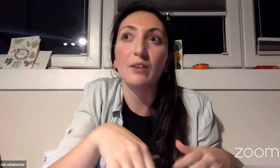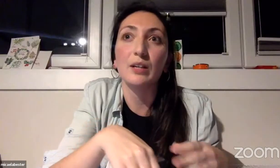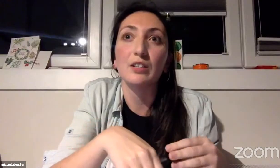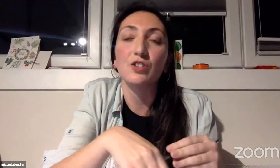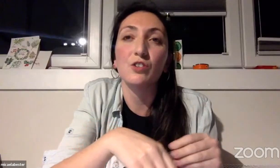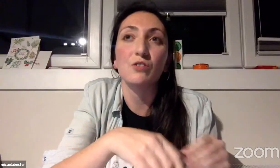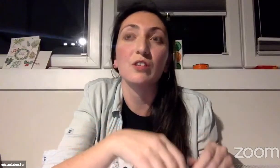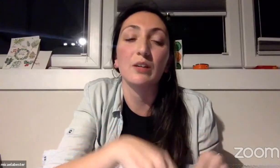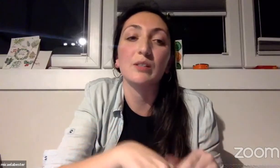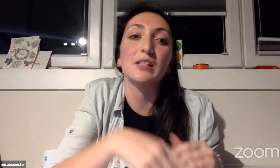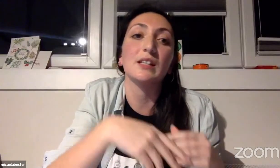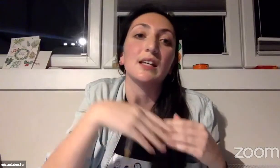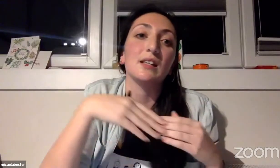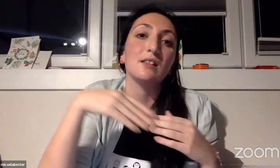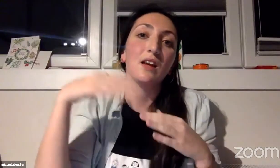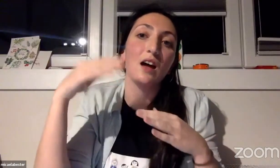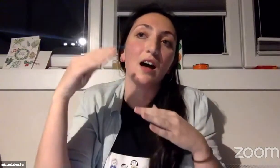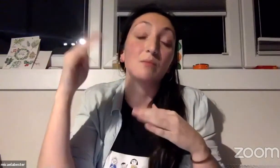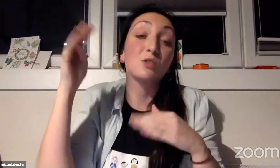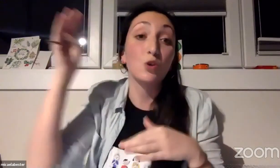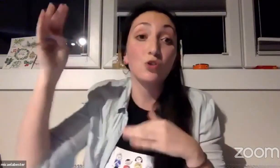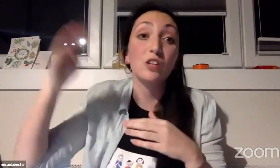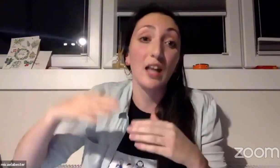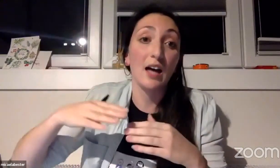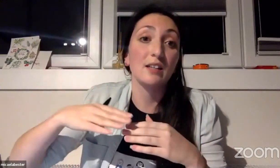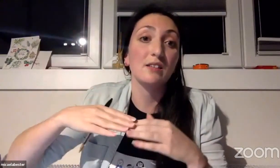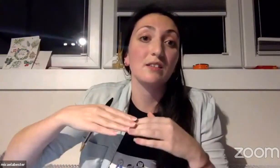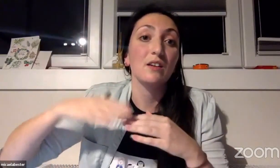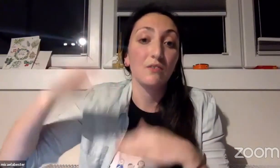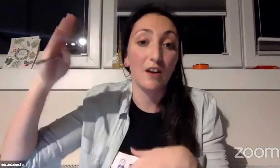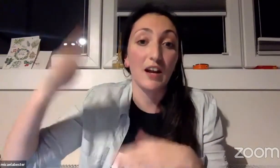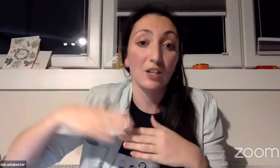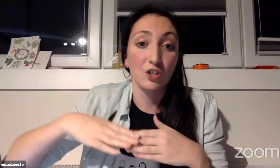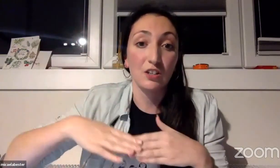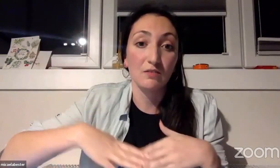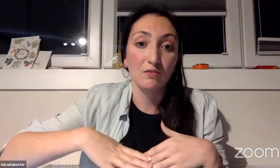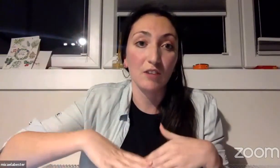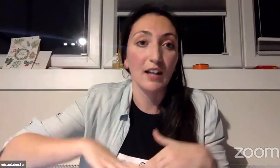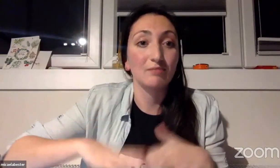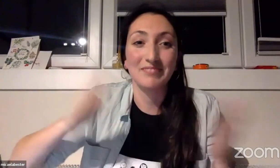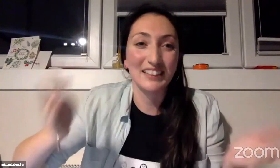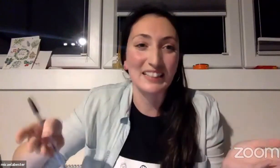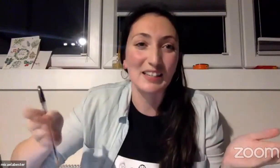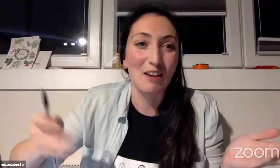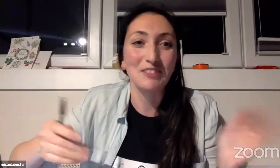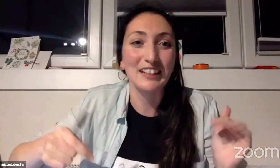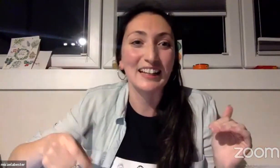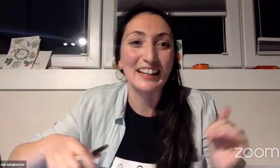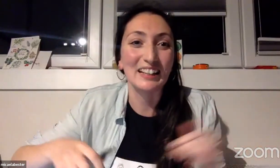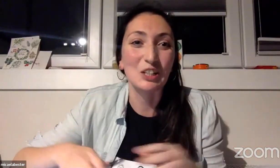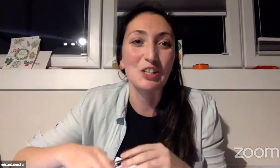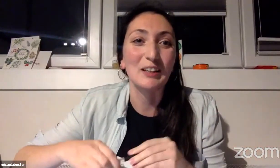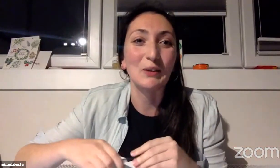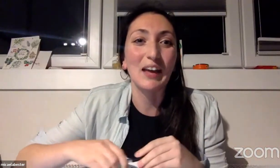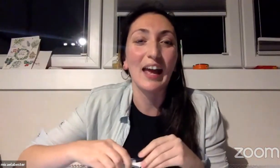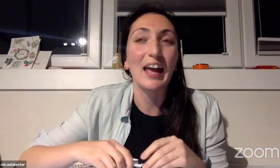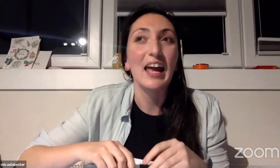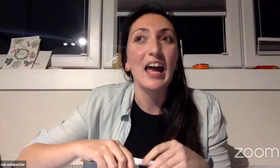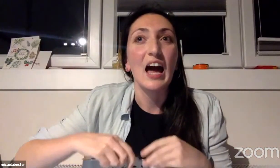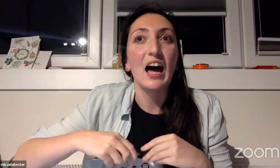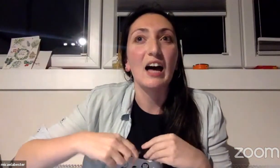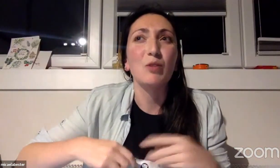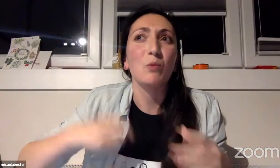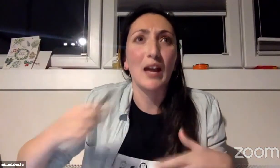spoken language, sociolinguistics, is social class variation, right? At least definitely in English in the